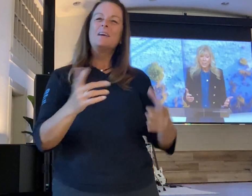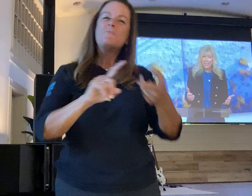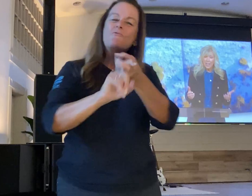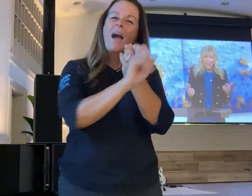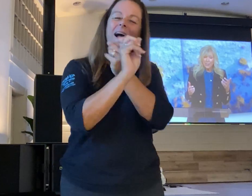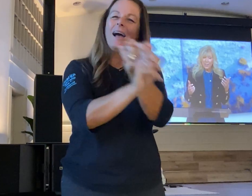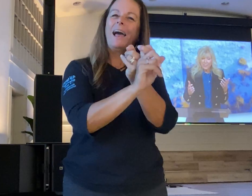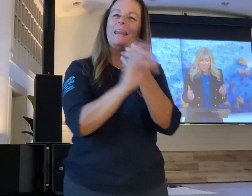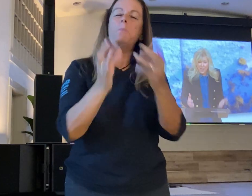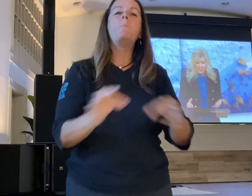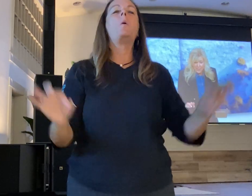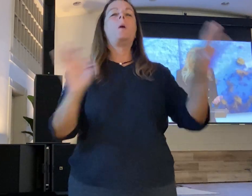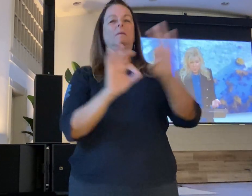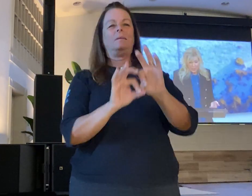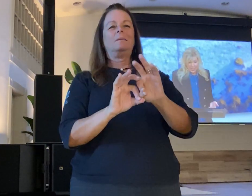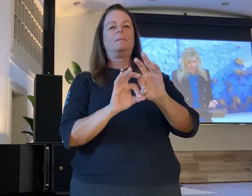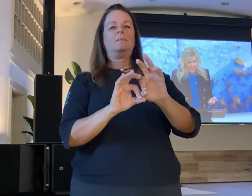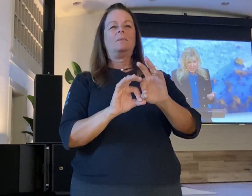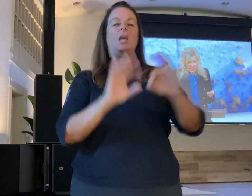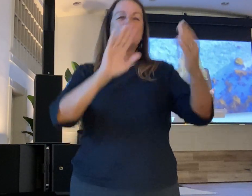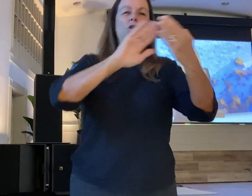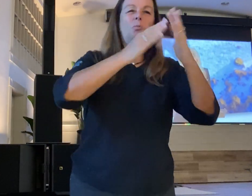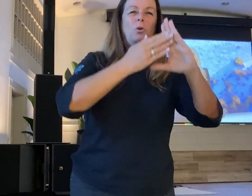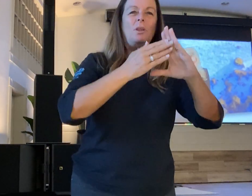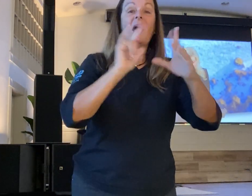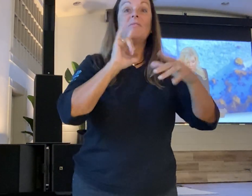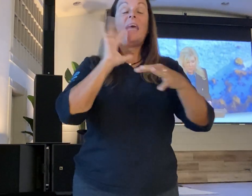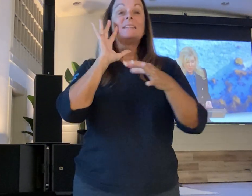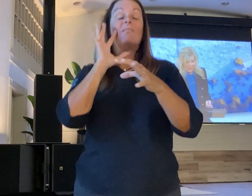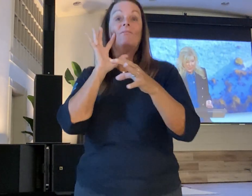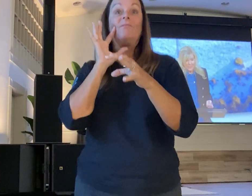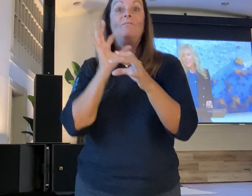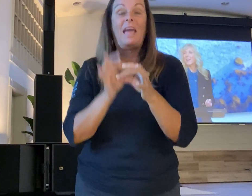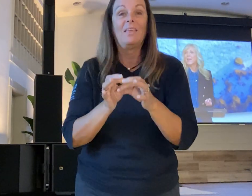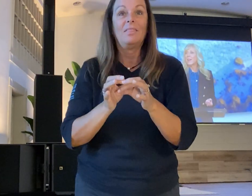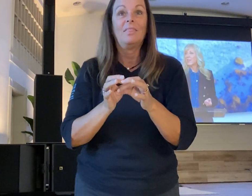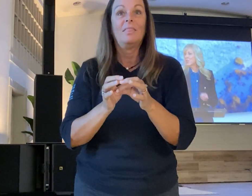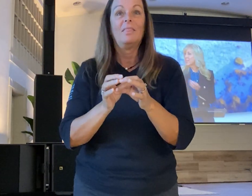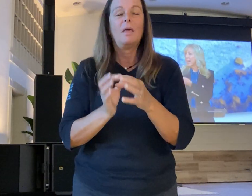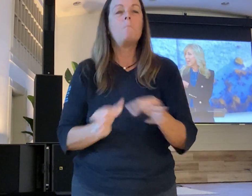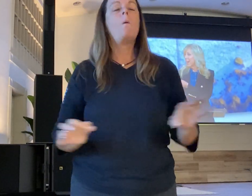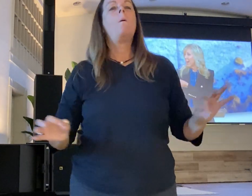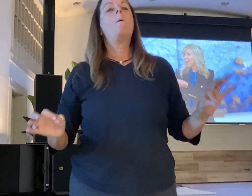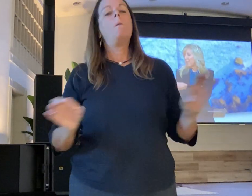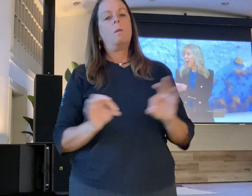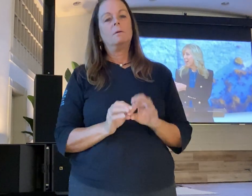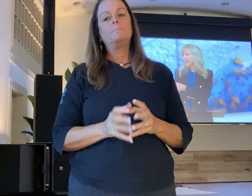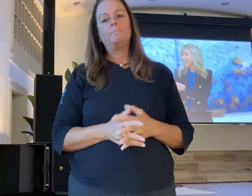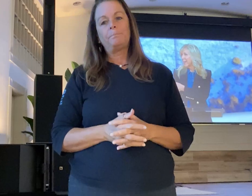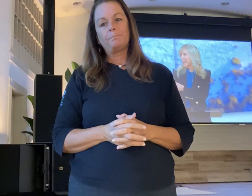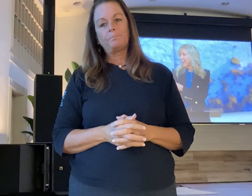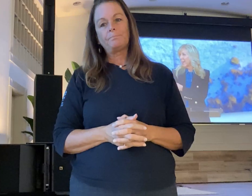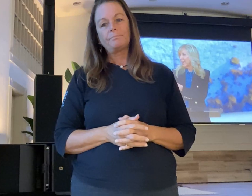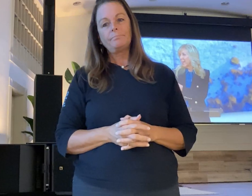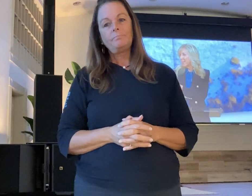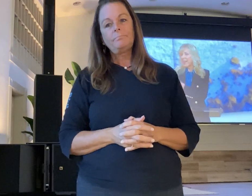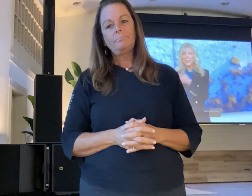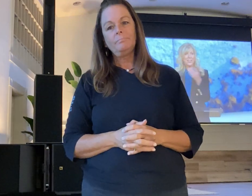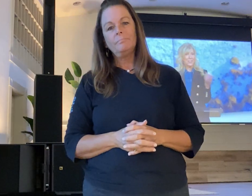and particularly is the faith community that I'm talking about. See, just like